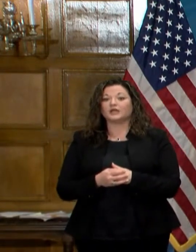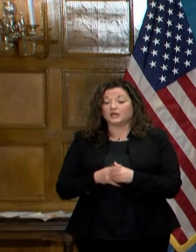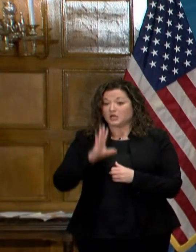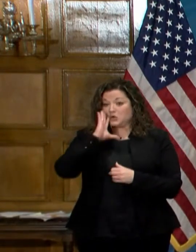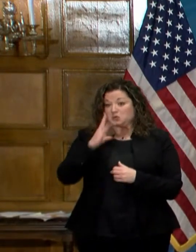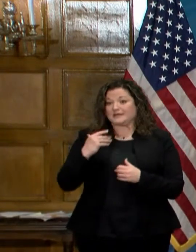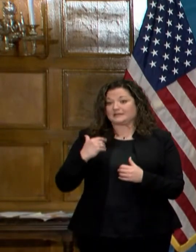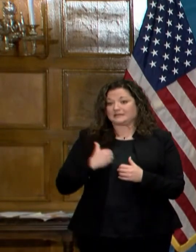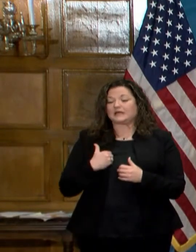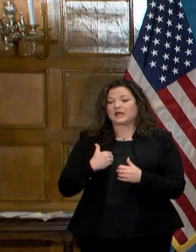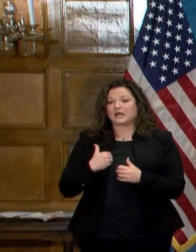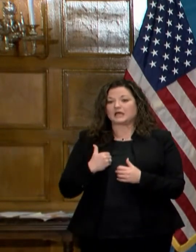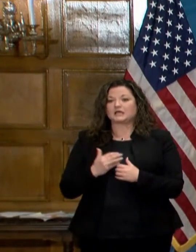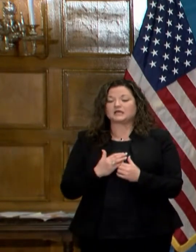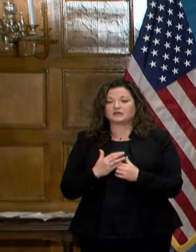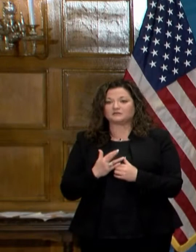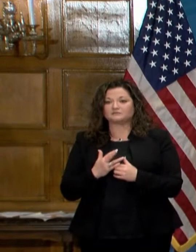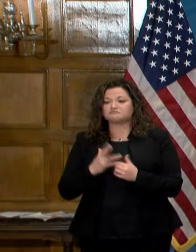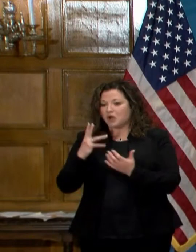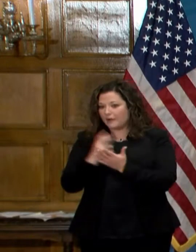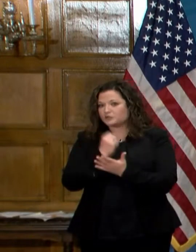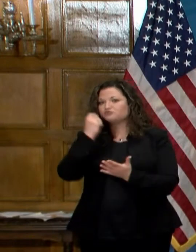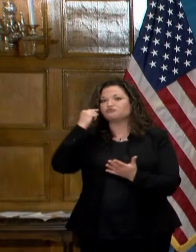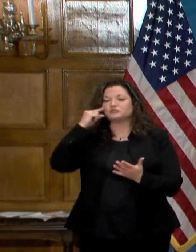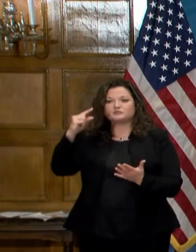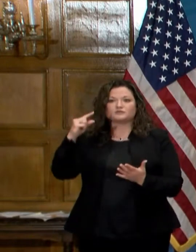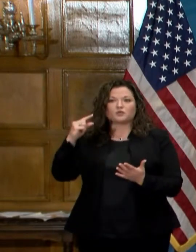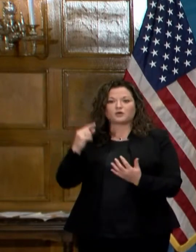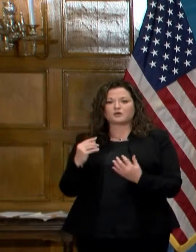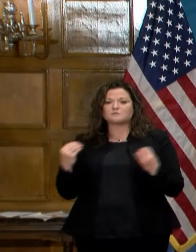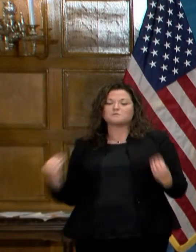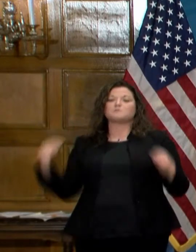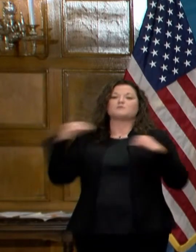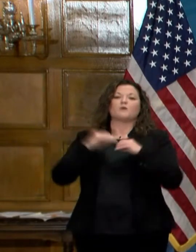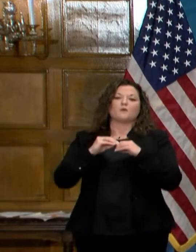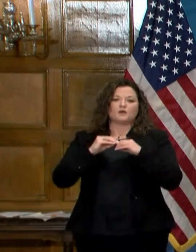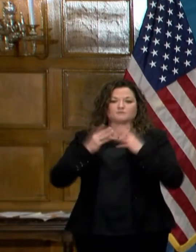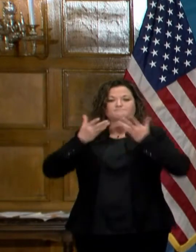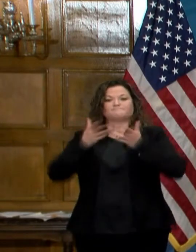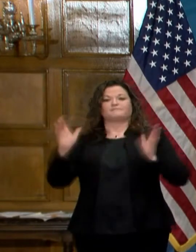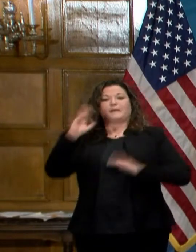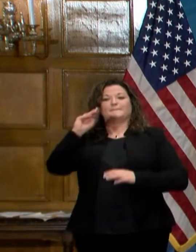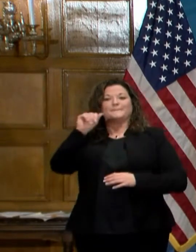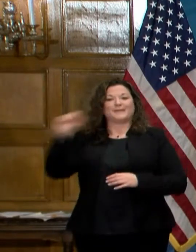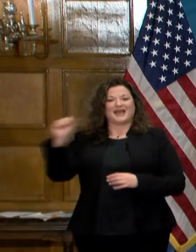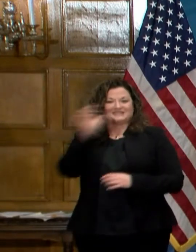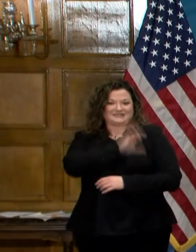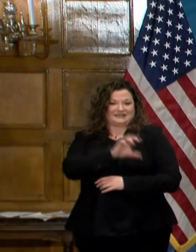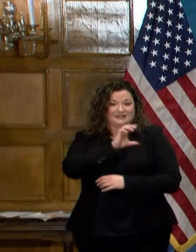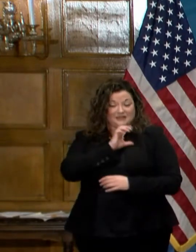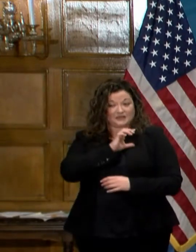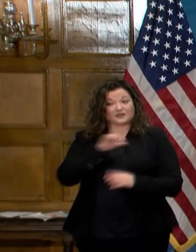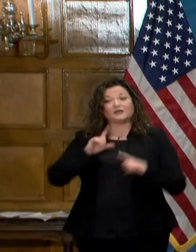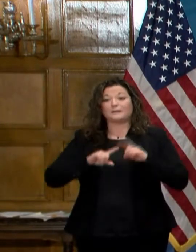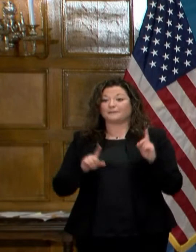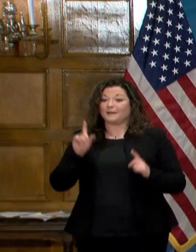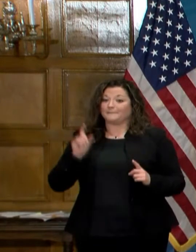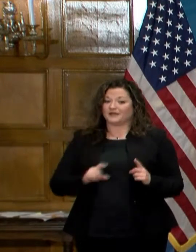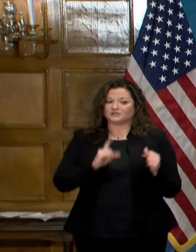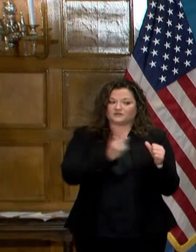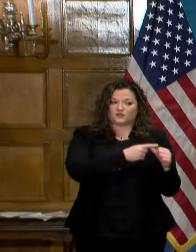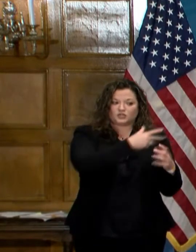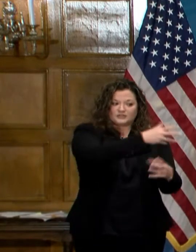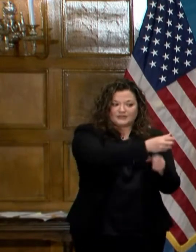be opportunities for more mass clinics whenever we have the supply and when it